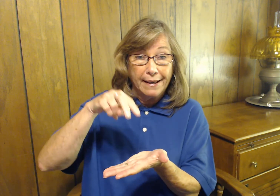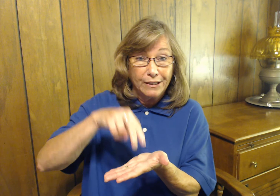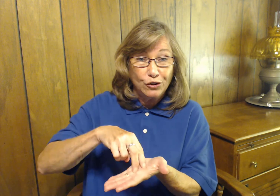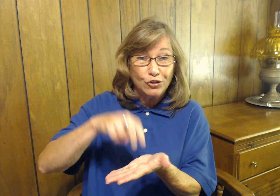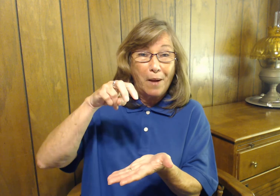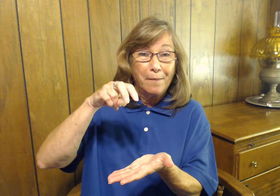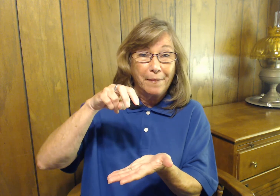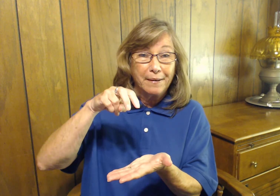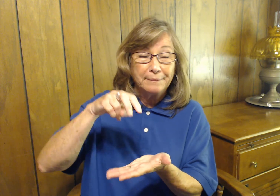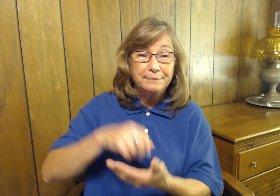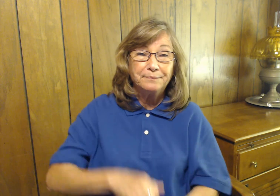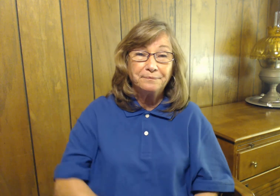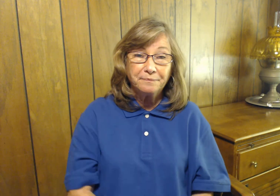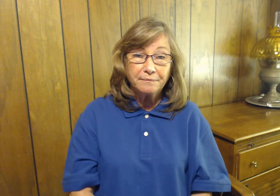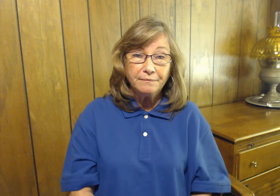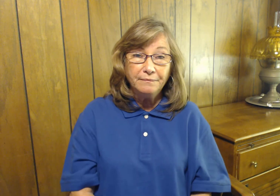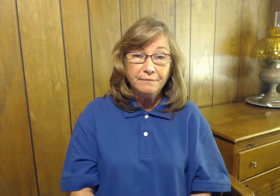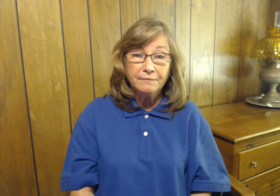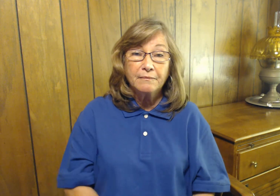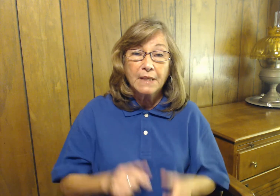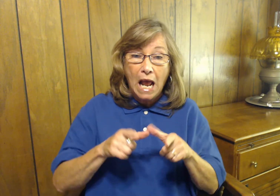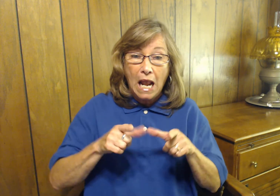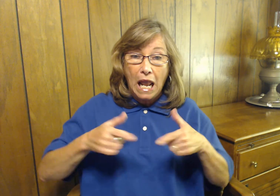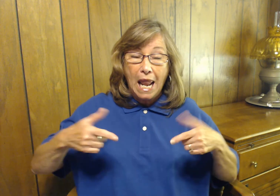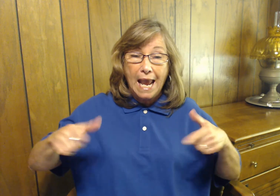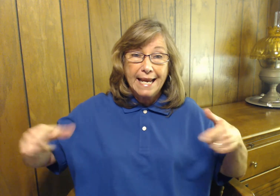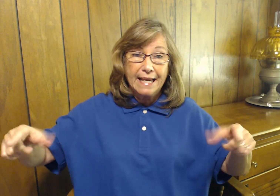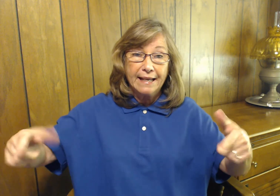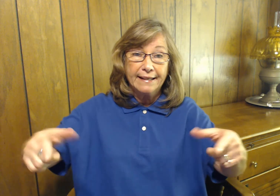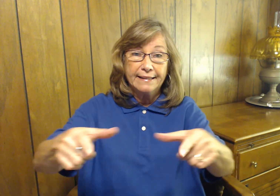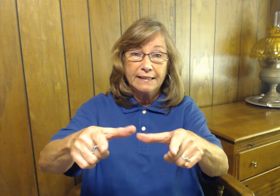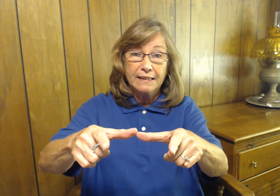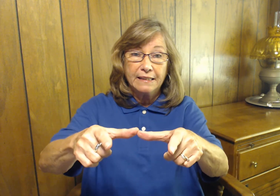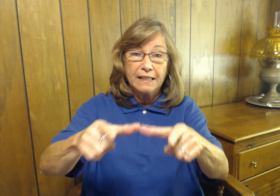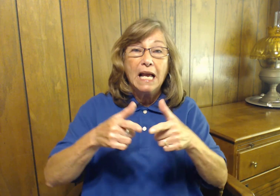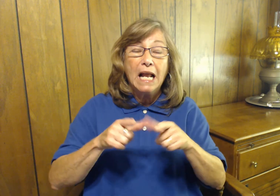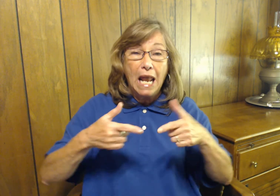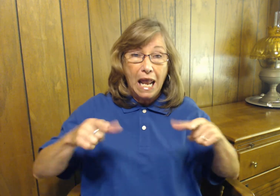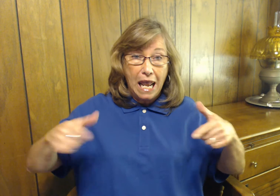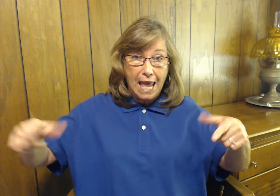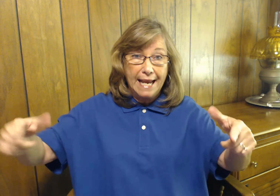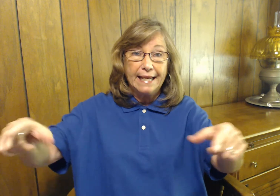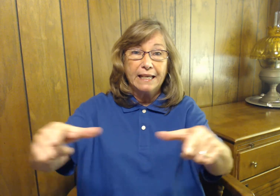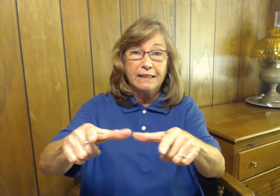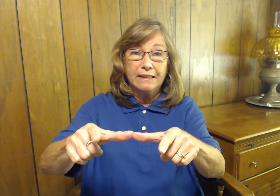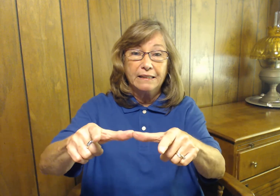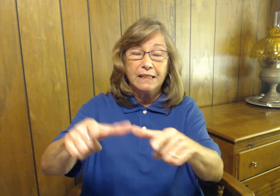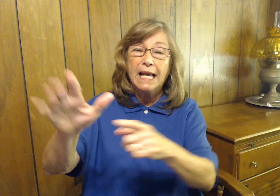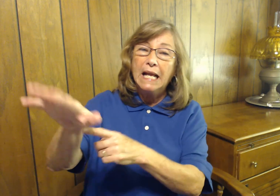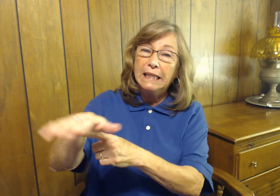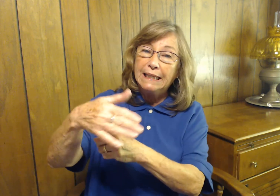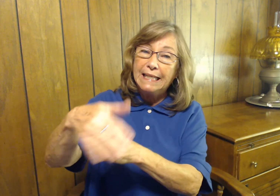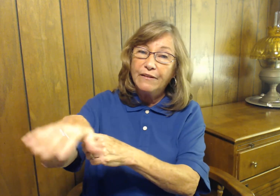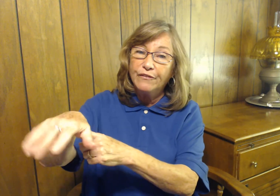lake lake leaf leaf